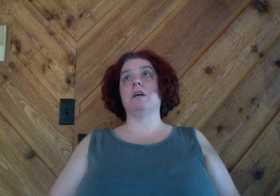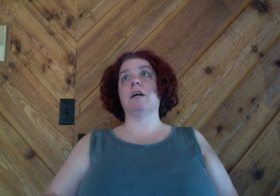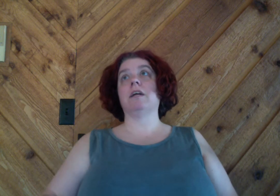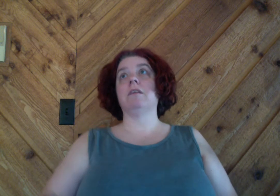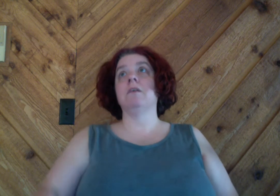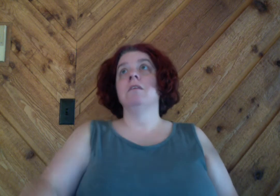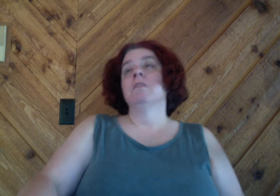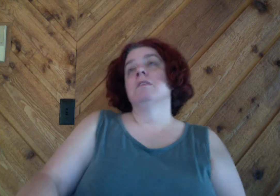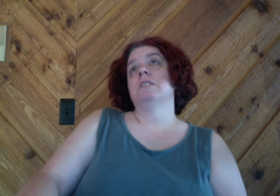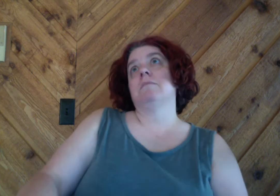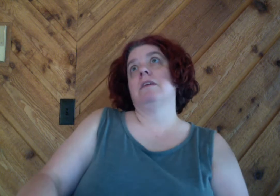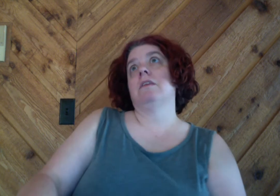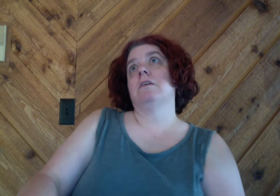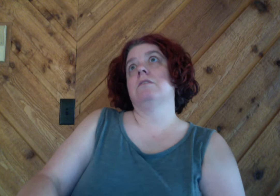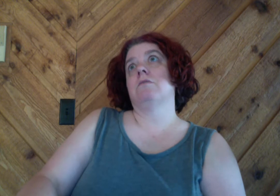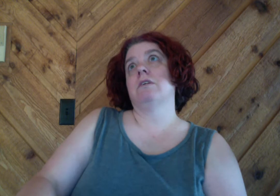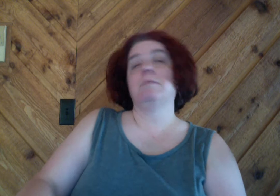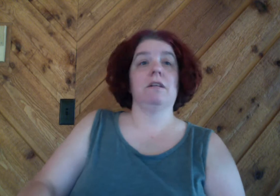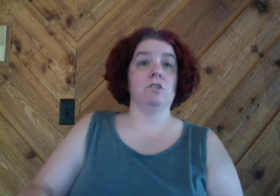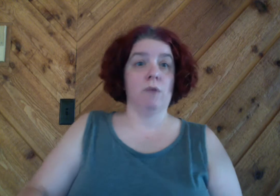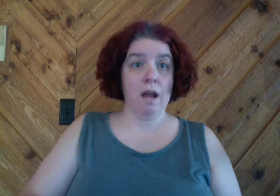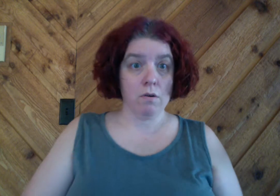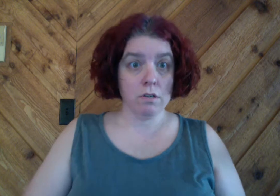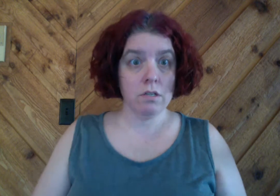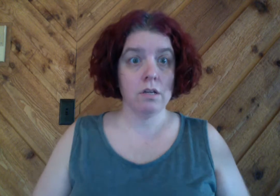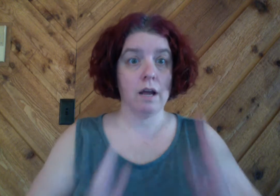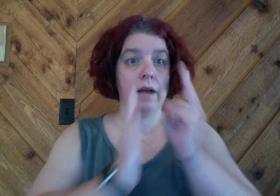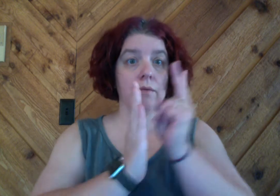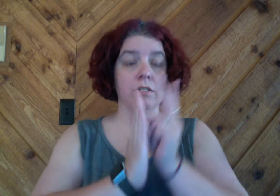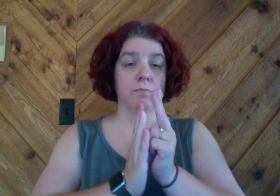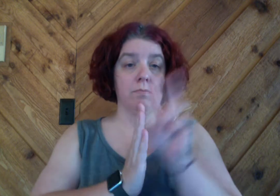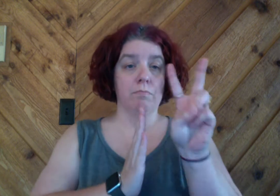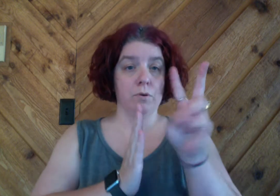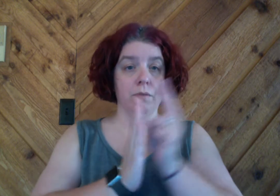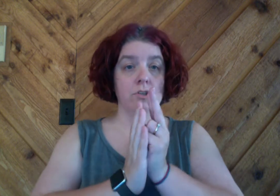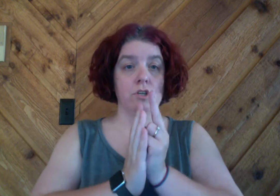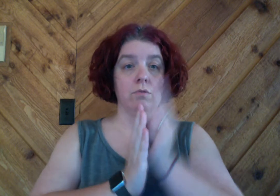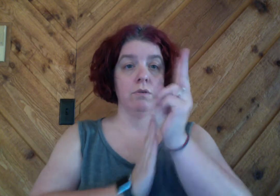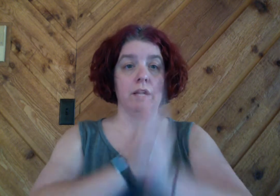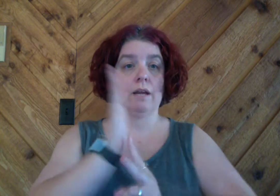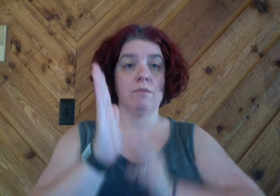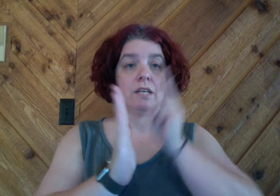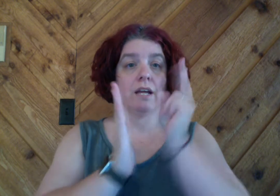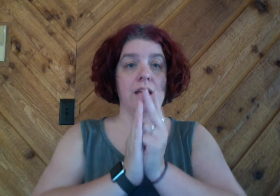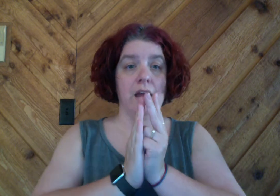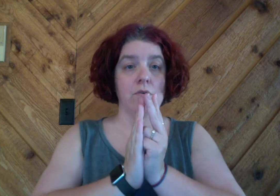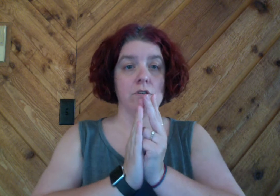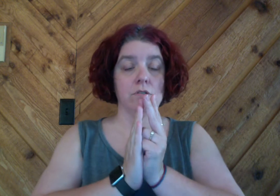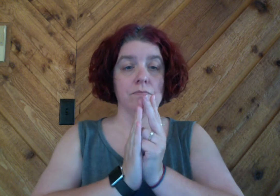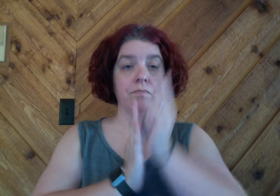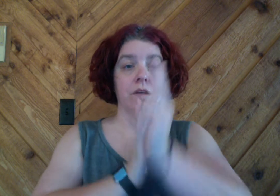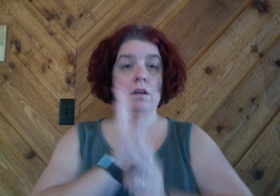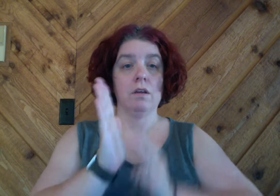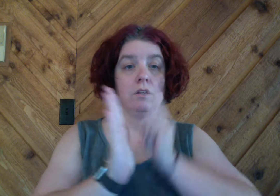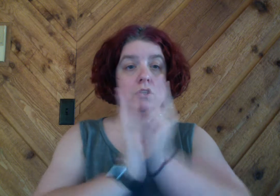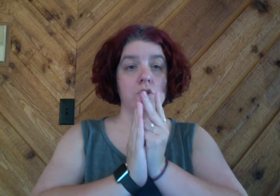sign, Samantha is going to bed in 2 hours, I would do a number 2 and I would sign hours. 2